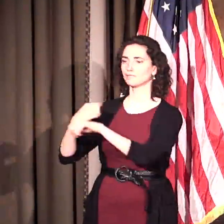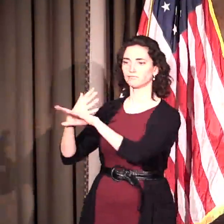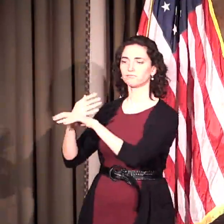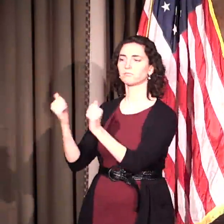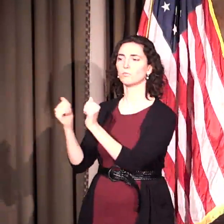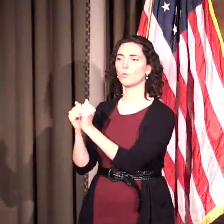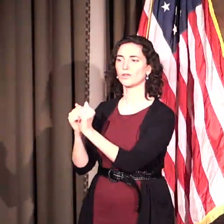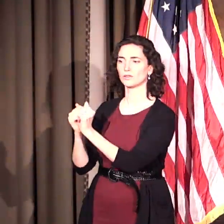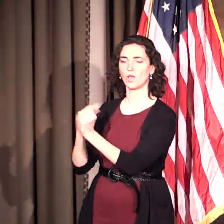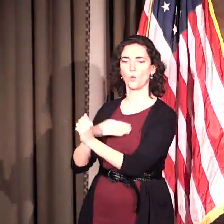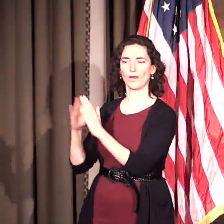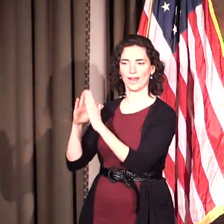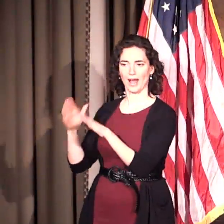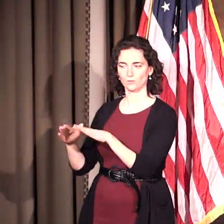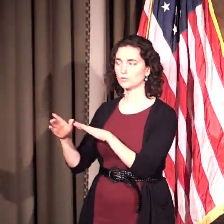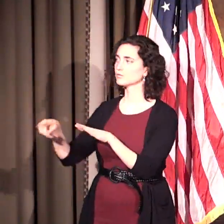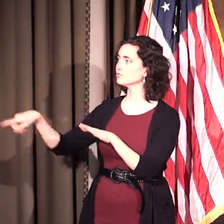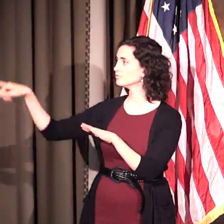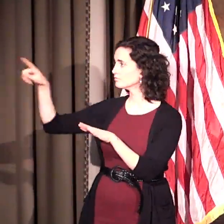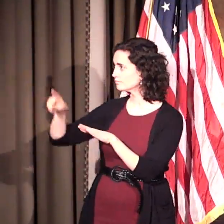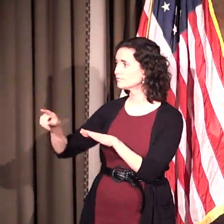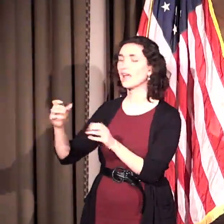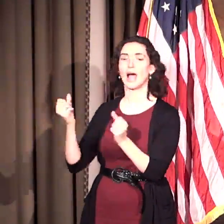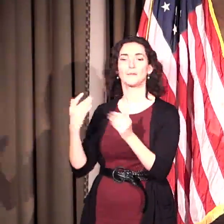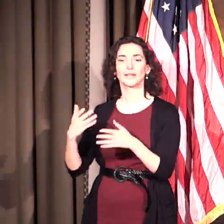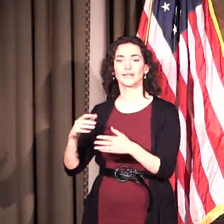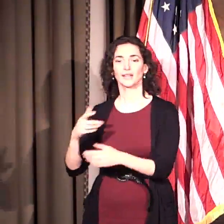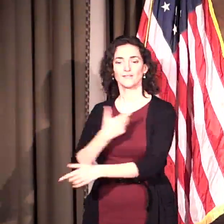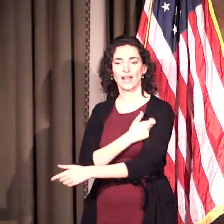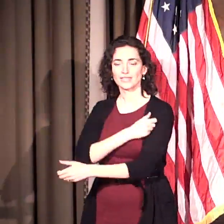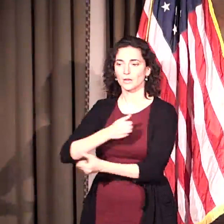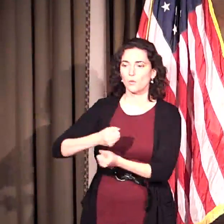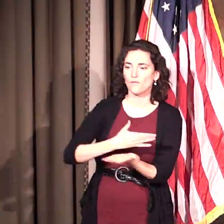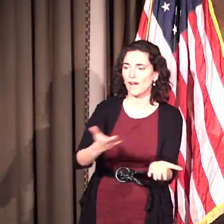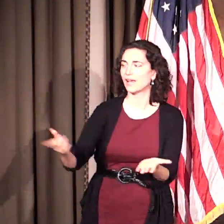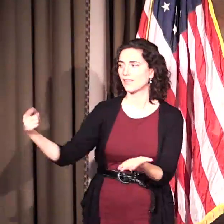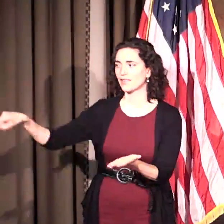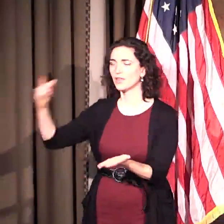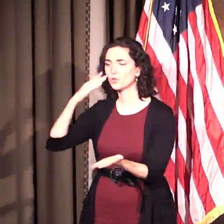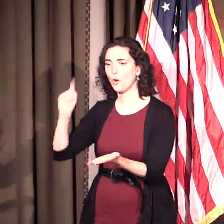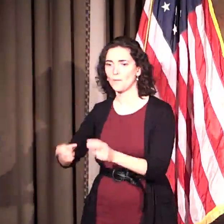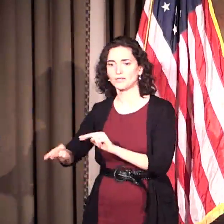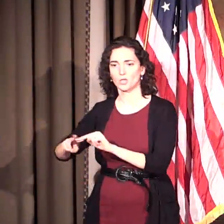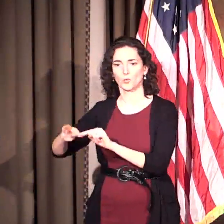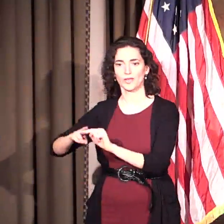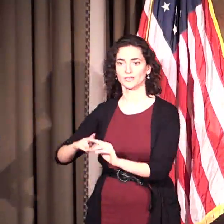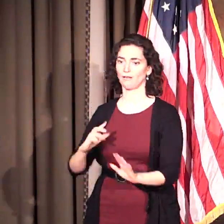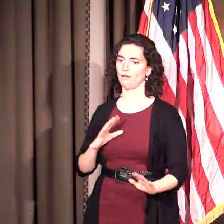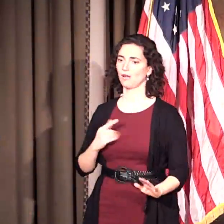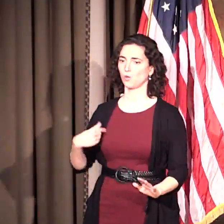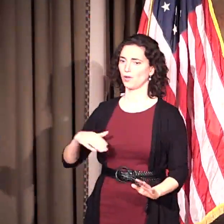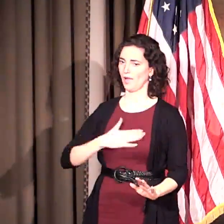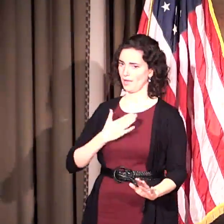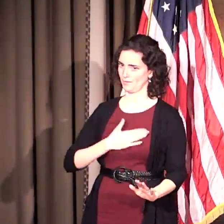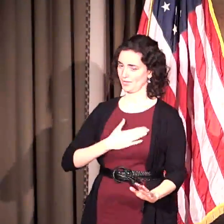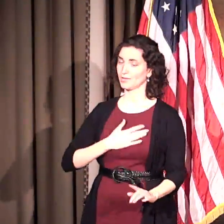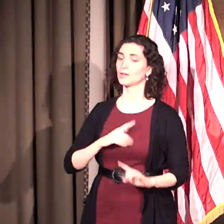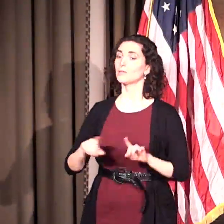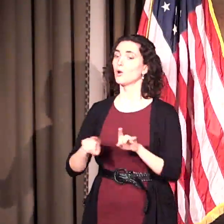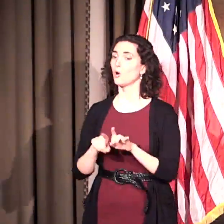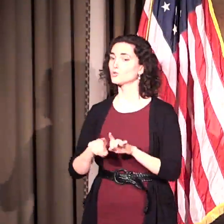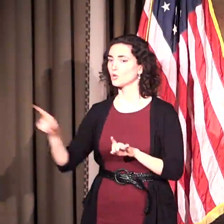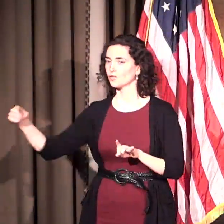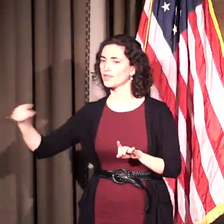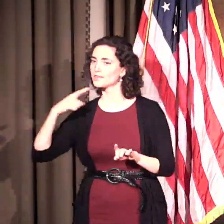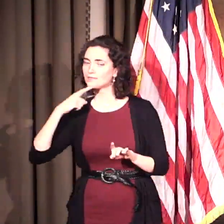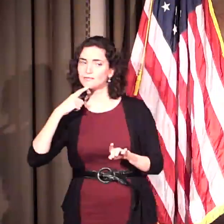both increase the doses that are being made available to the states, and we're happy that's happened, but they also understood the need